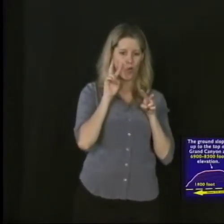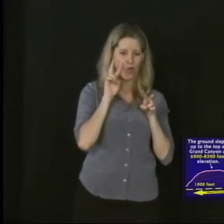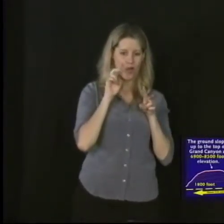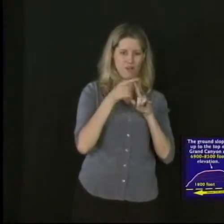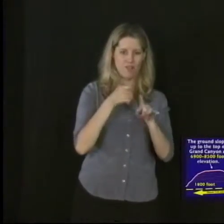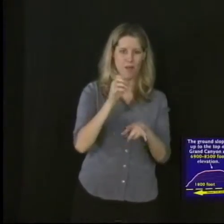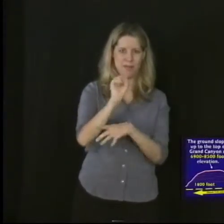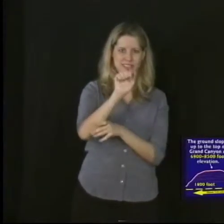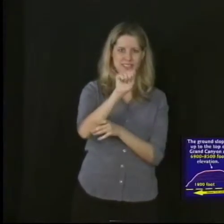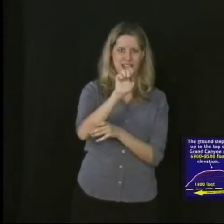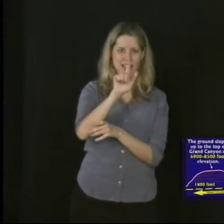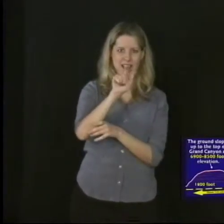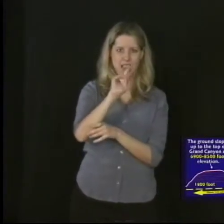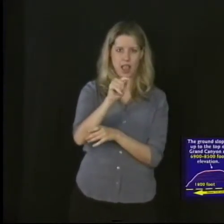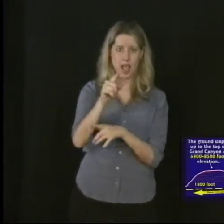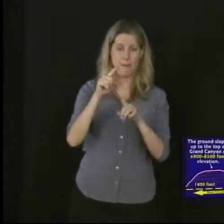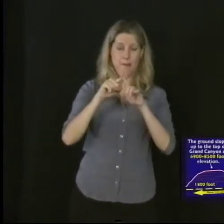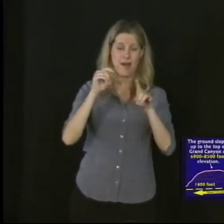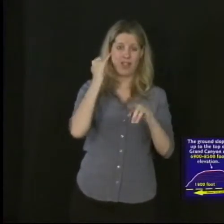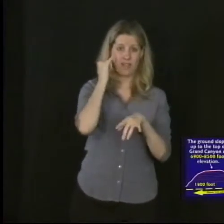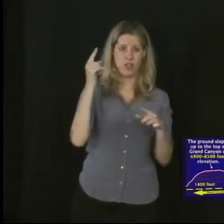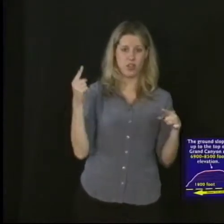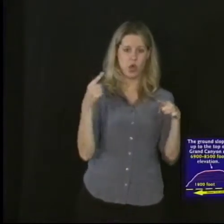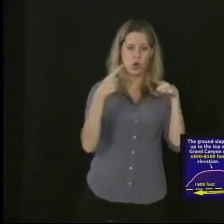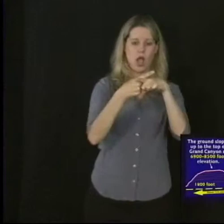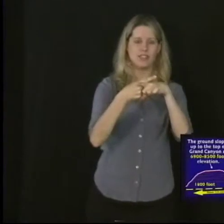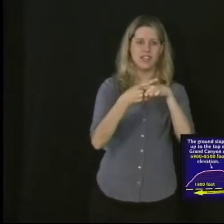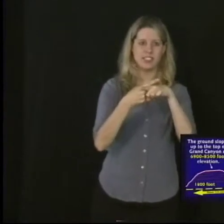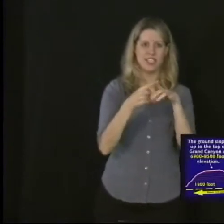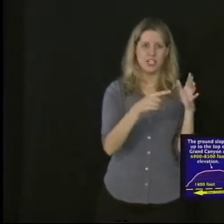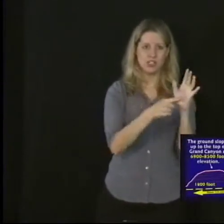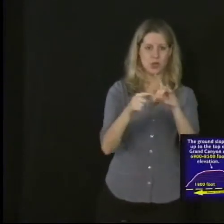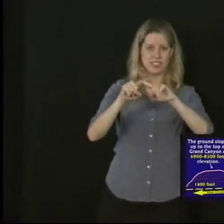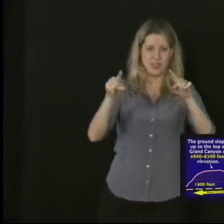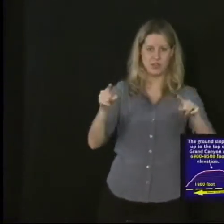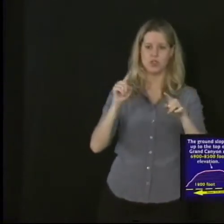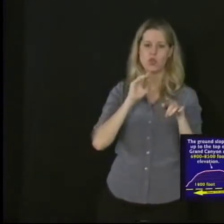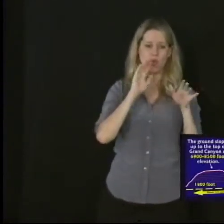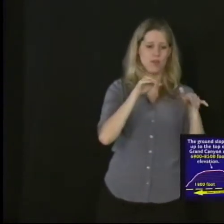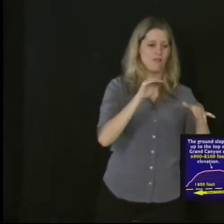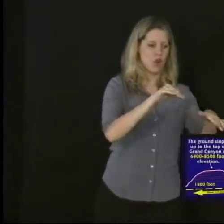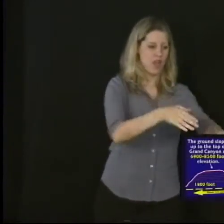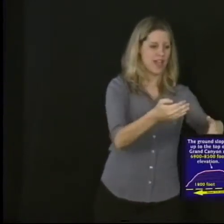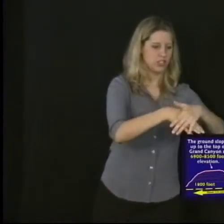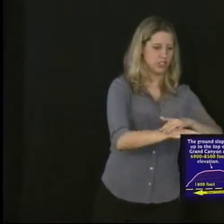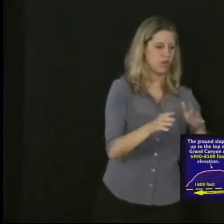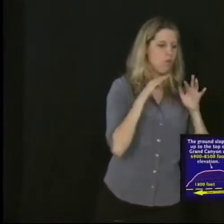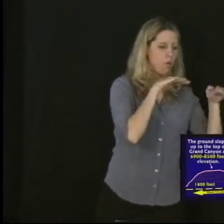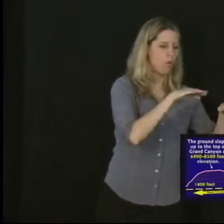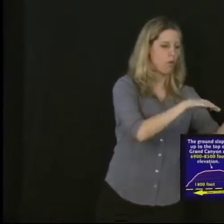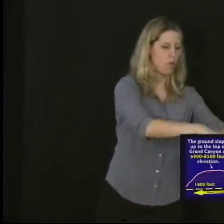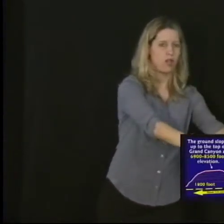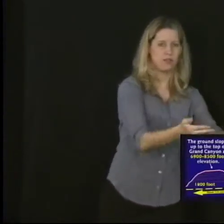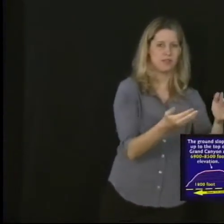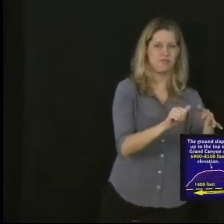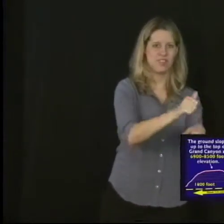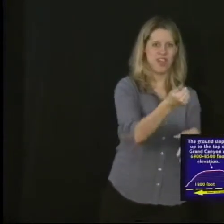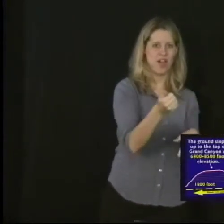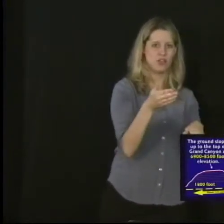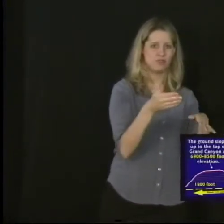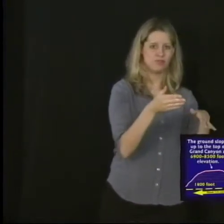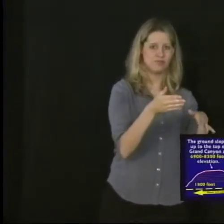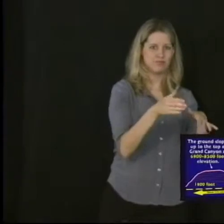But if you look at it in a cross-section, this schematic shows the difference here. The river enters right here, and flows downhill and comes out the other side. It's actually